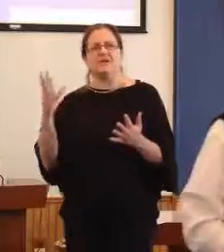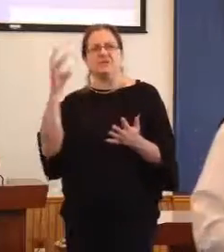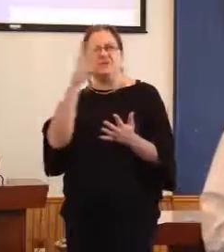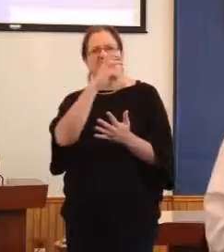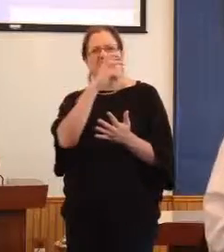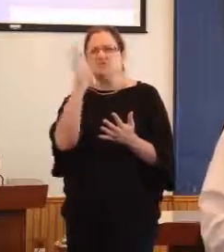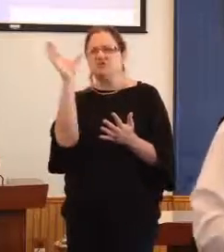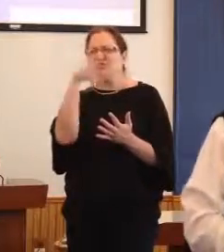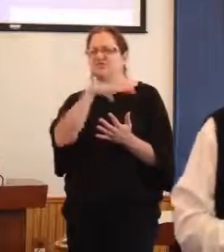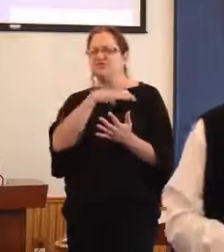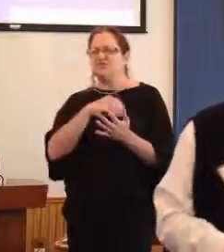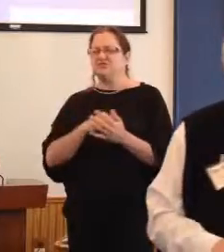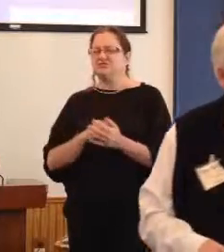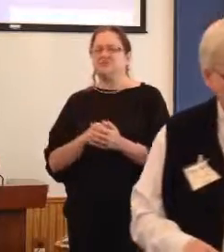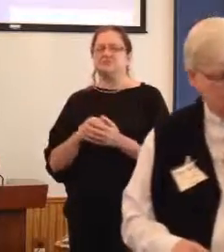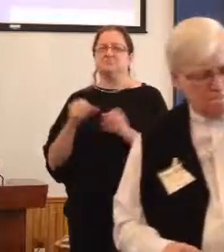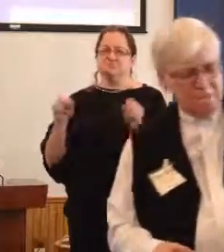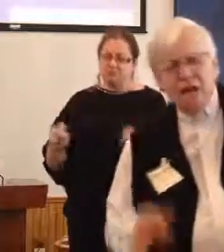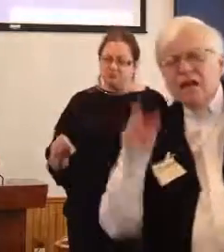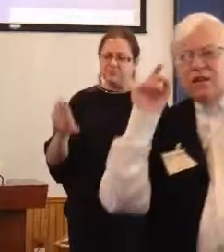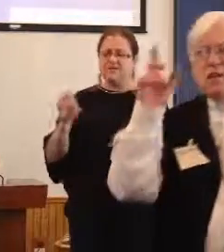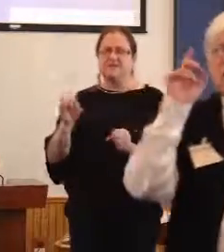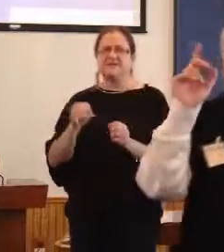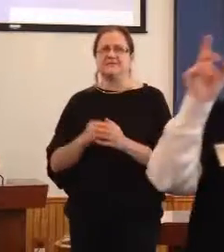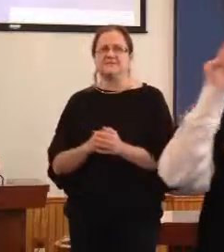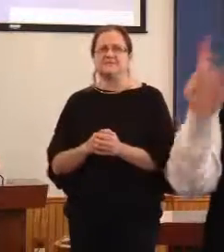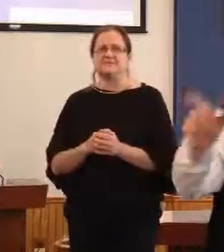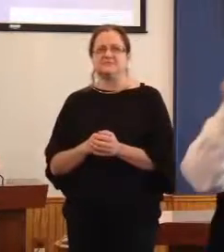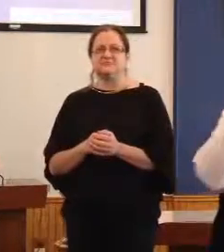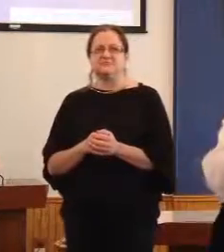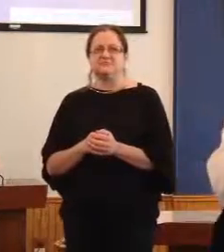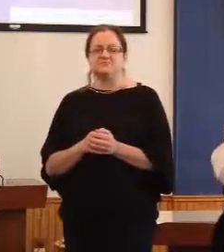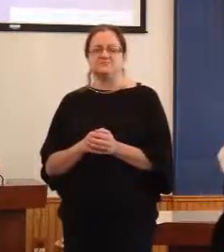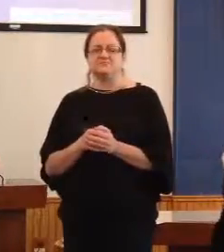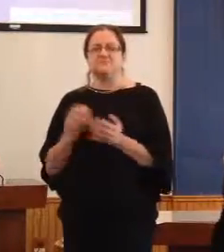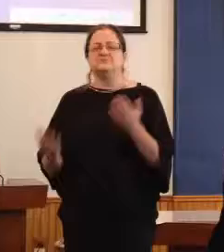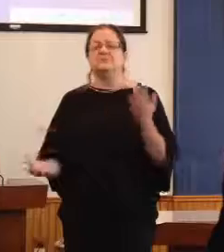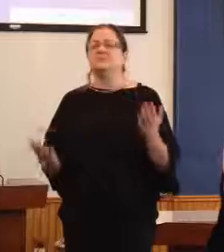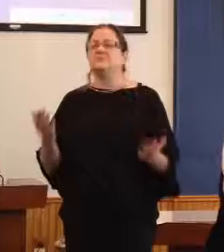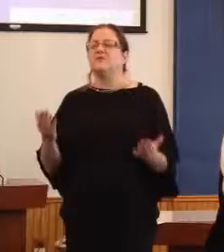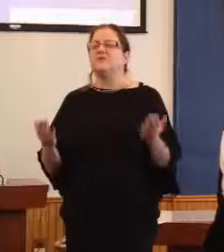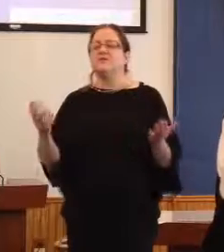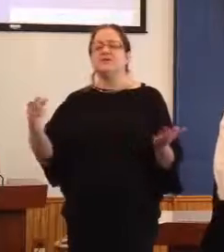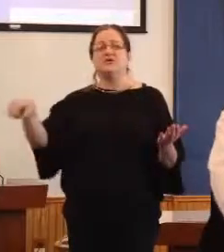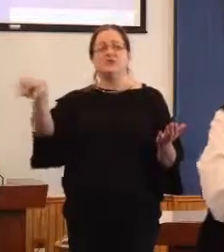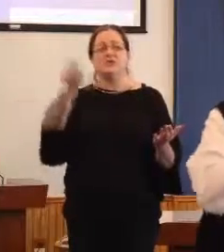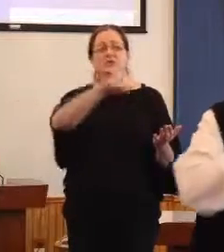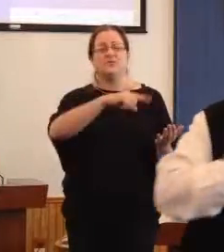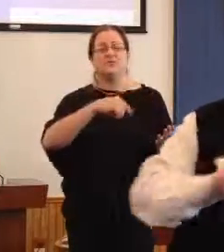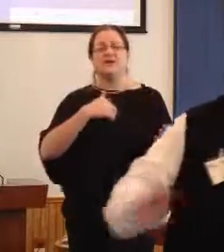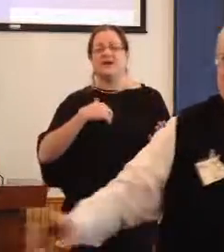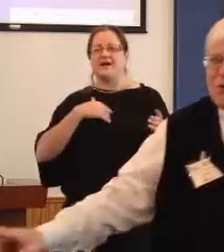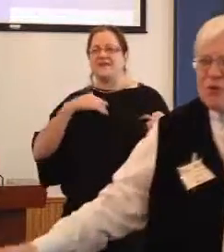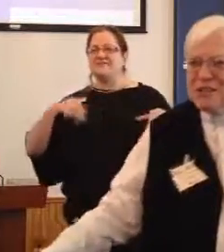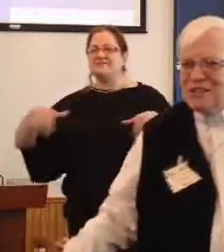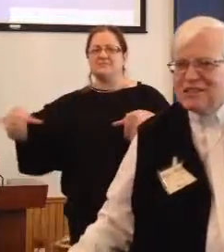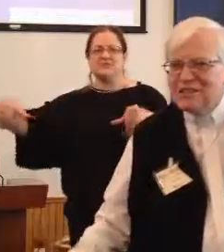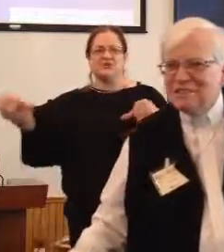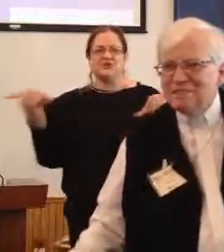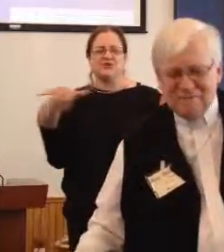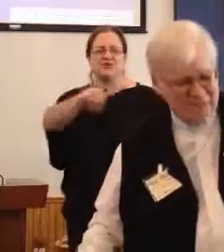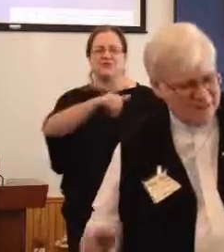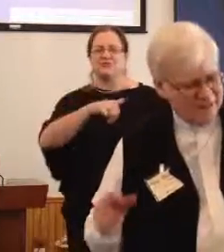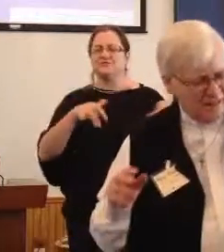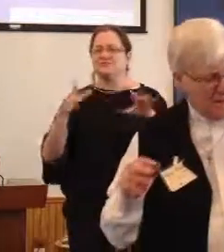Maybe. Maybe. You know what? You probably have a lot of similar